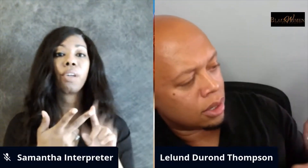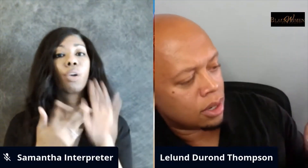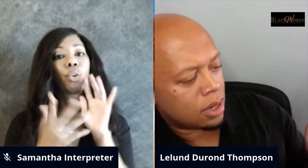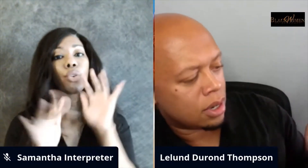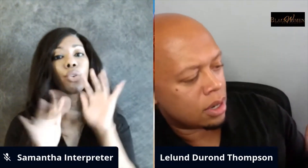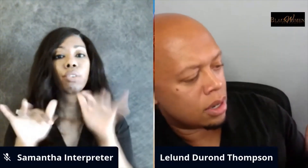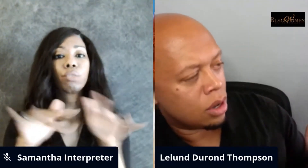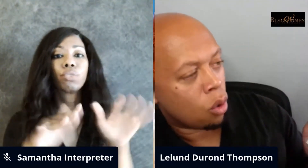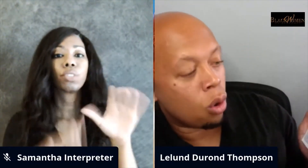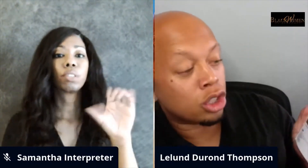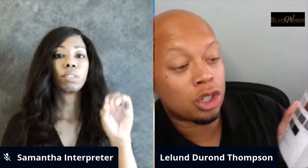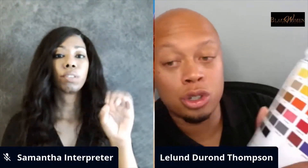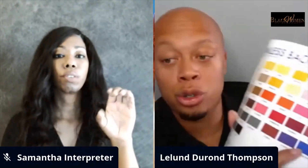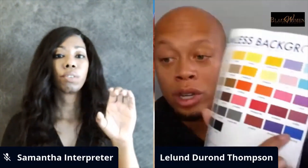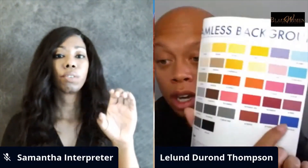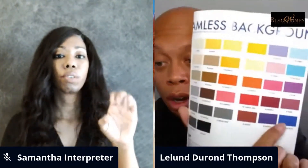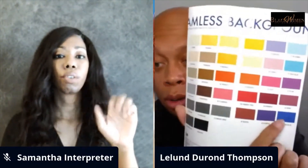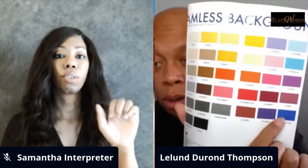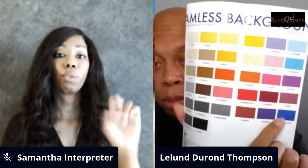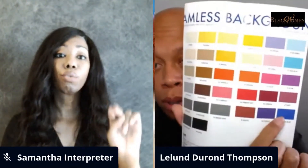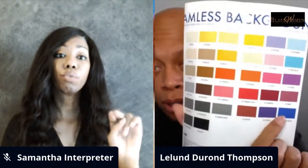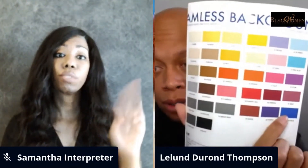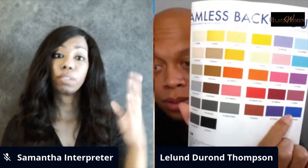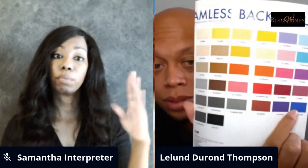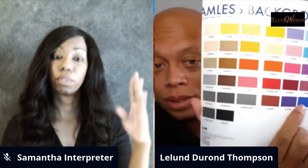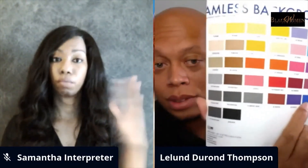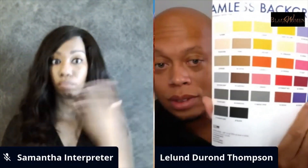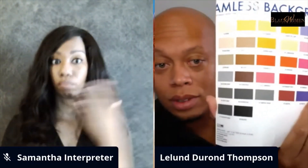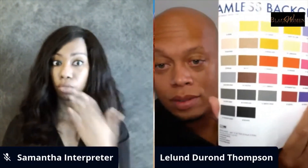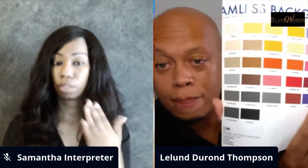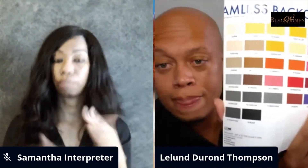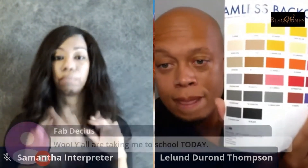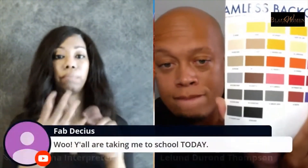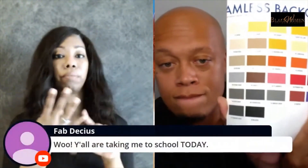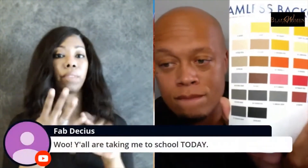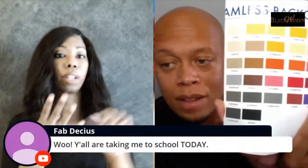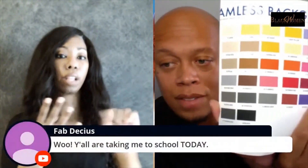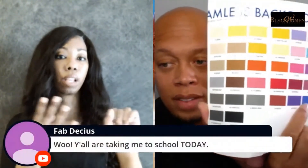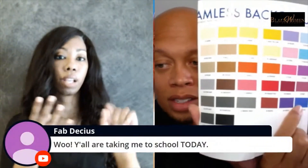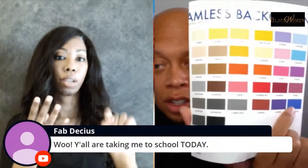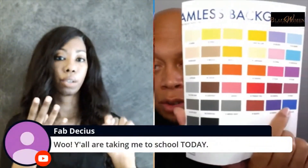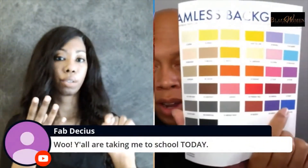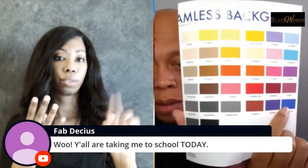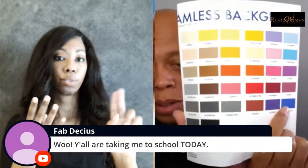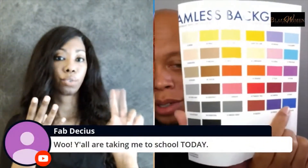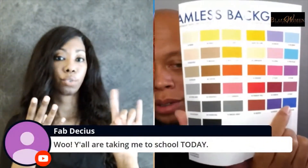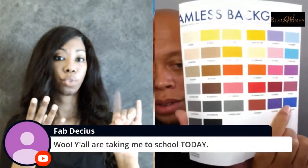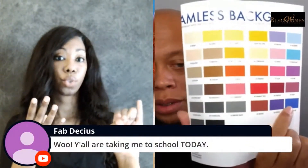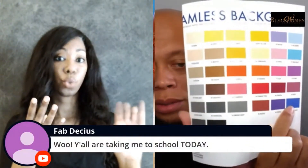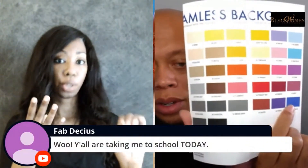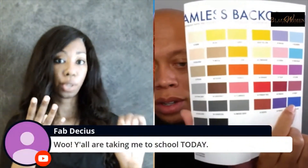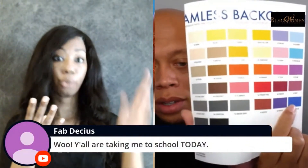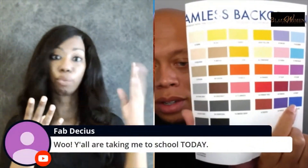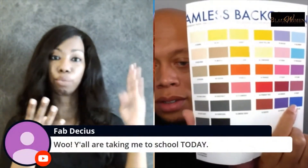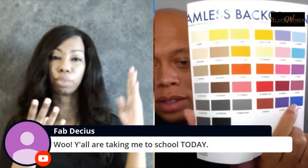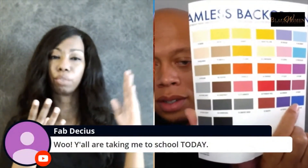Let's see, or studio blue. I think that's a great blue.